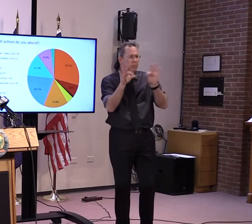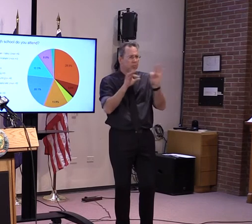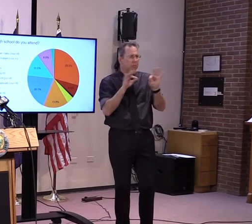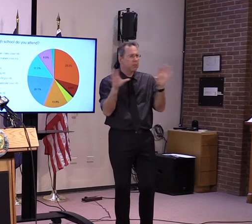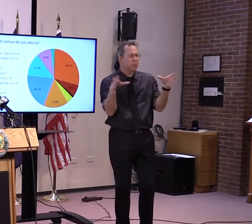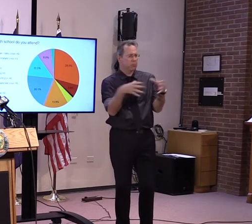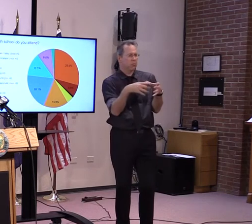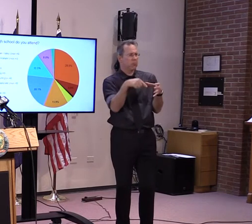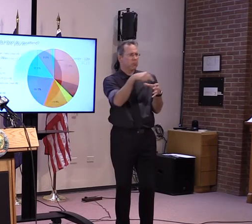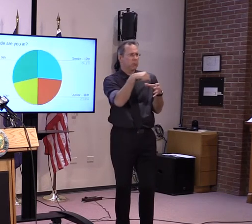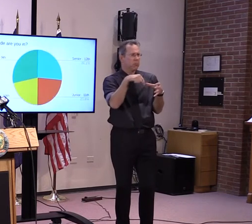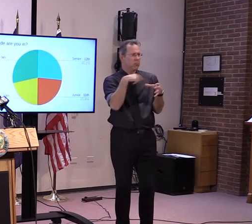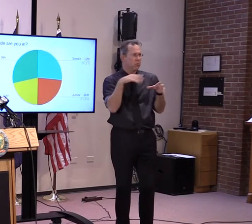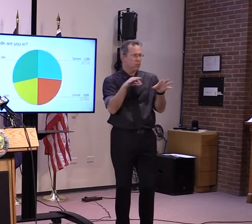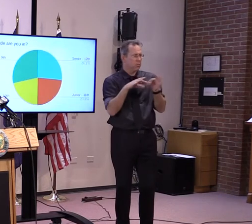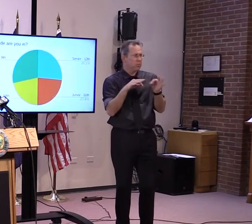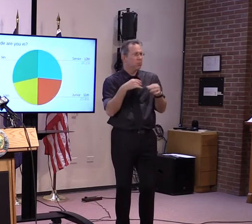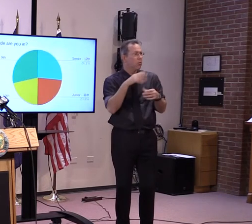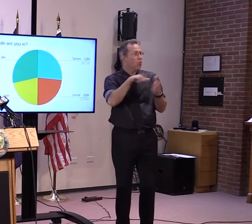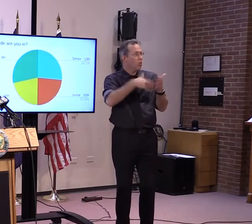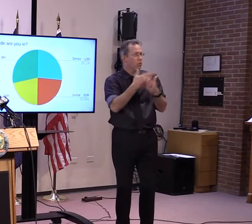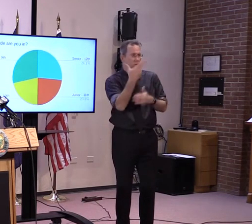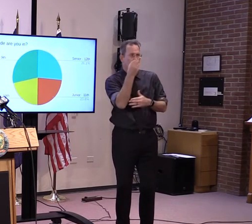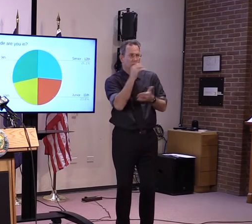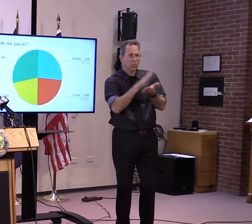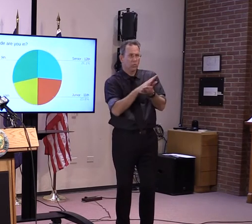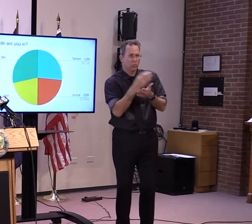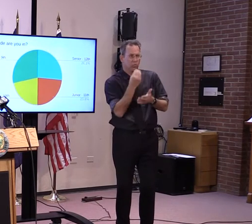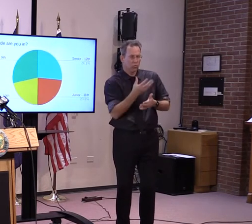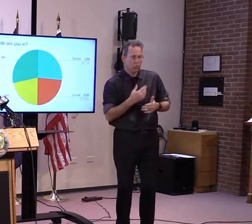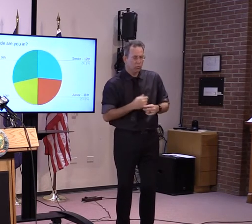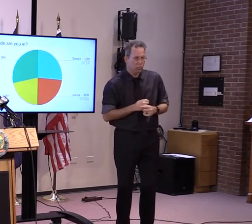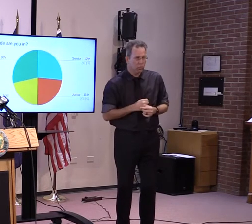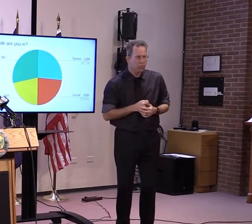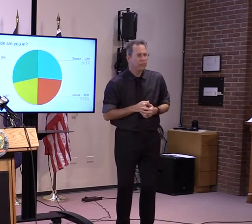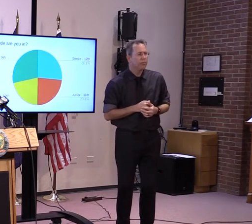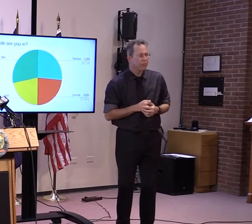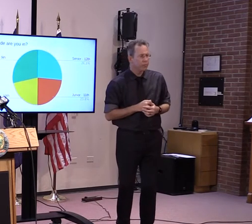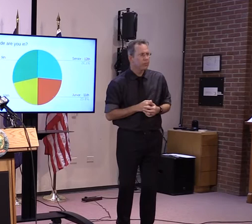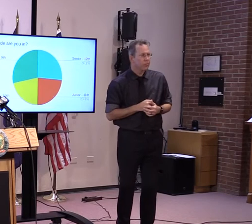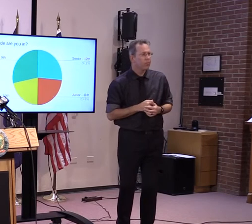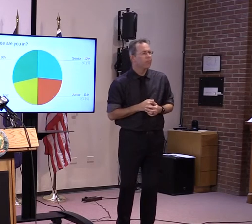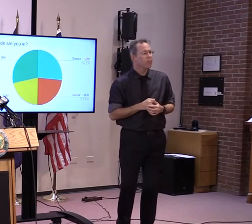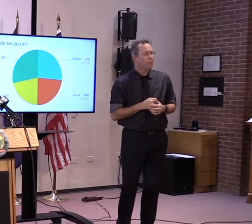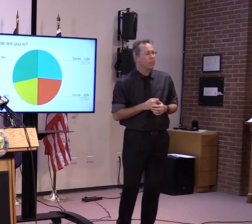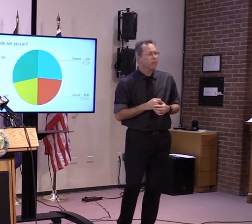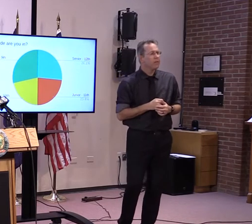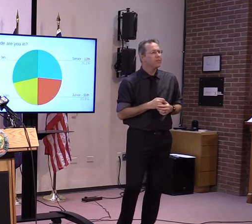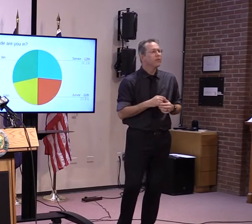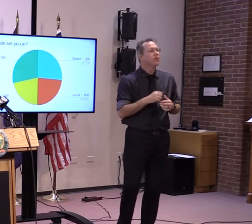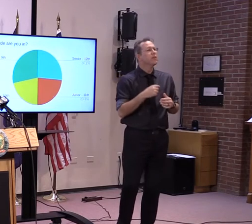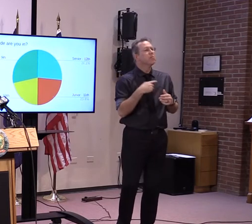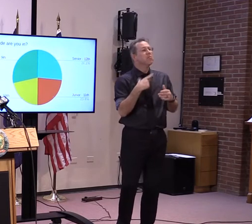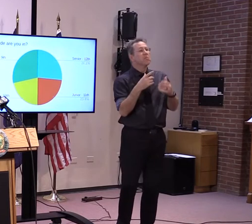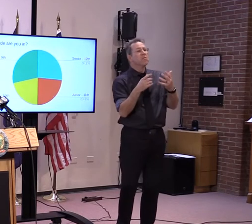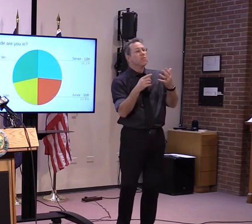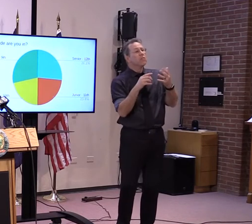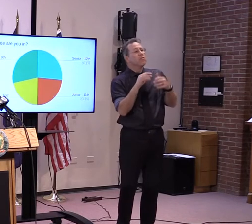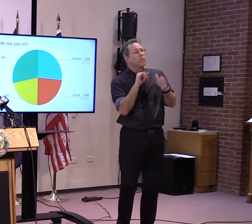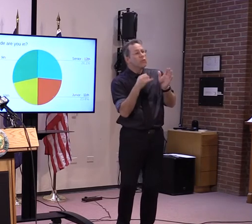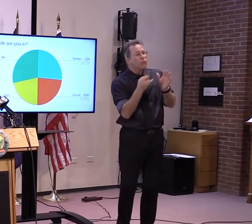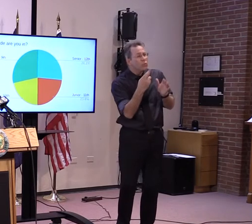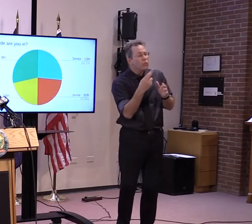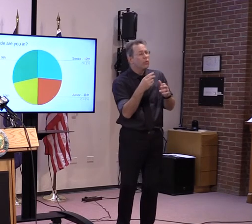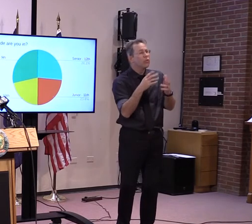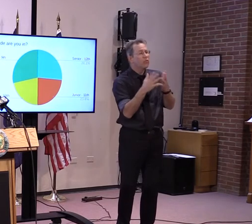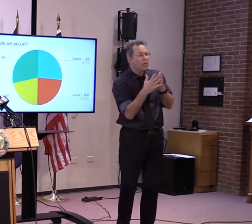schools. Next slide, please. We also collected what grade people were in. This isn't really that important. It was